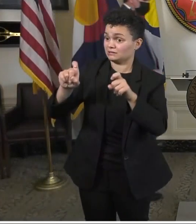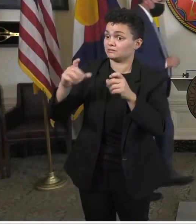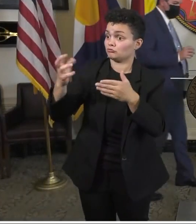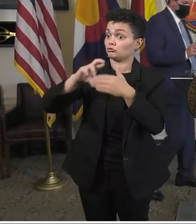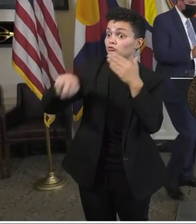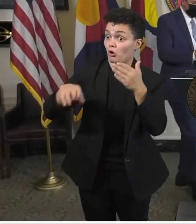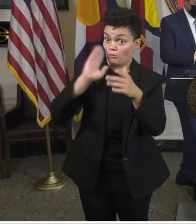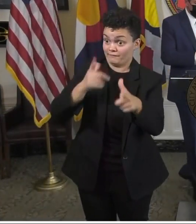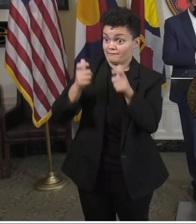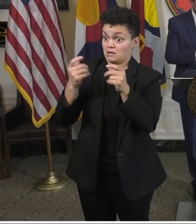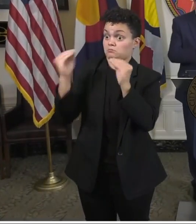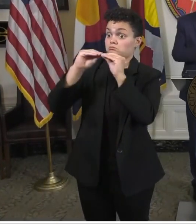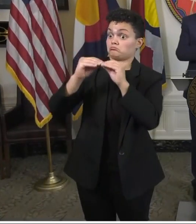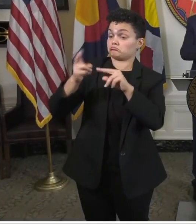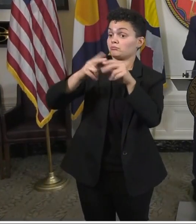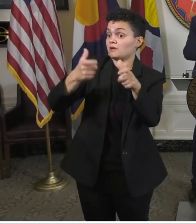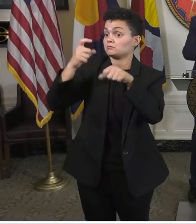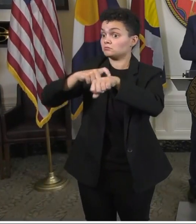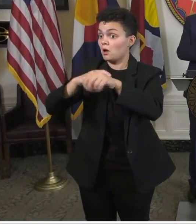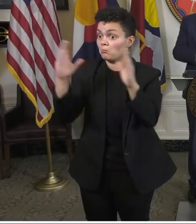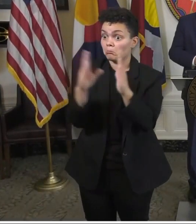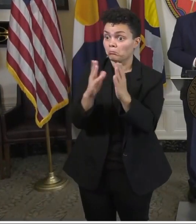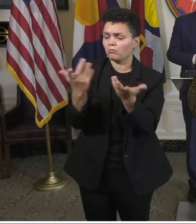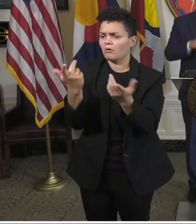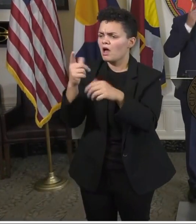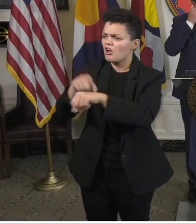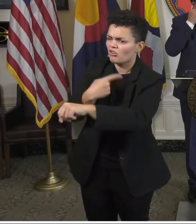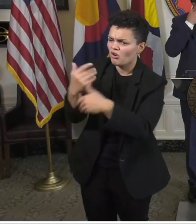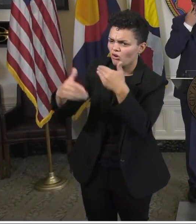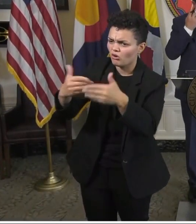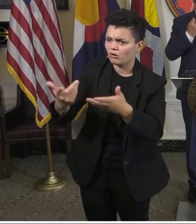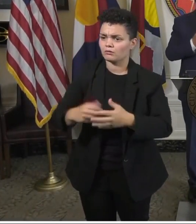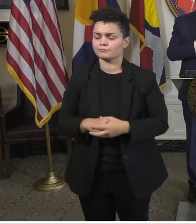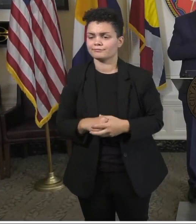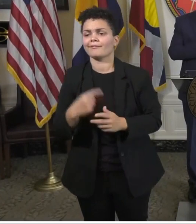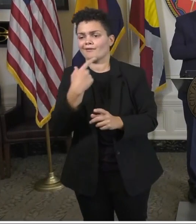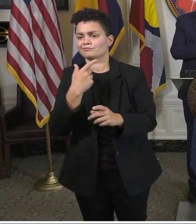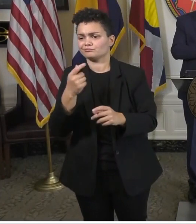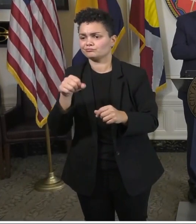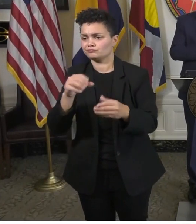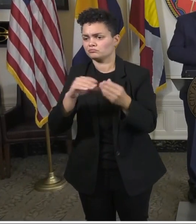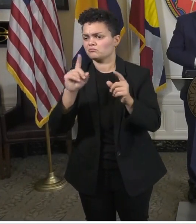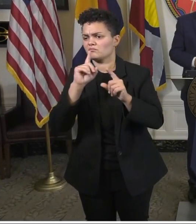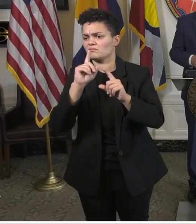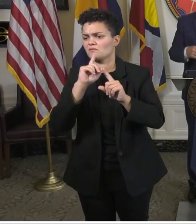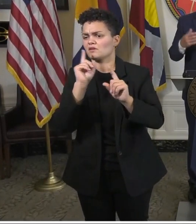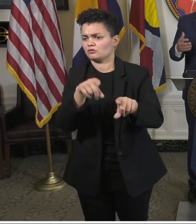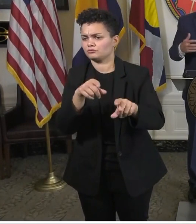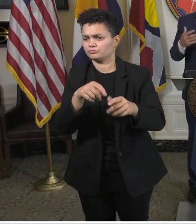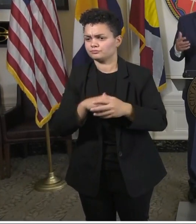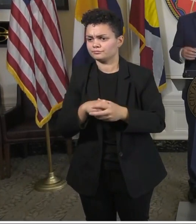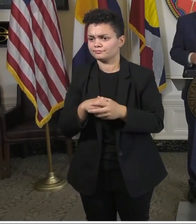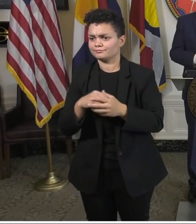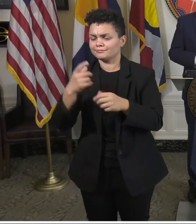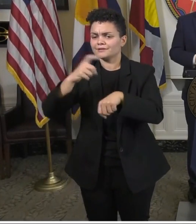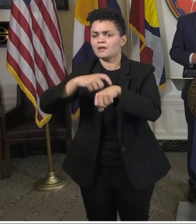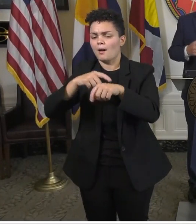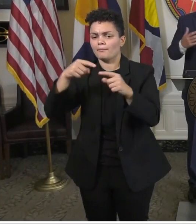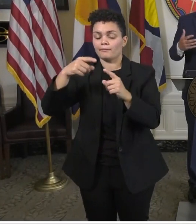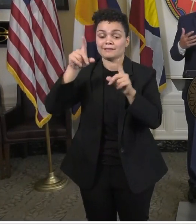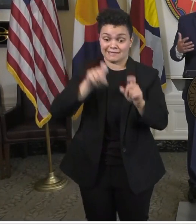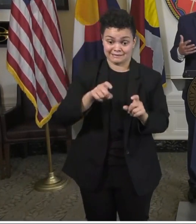Yeah, thank you. Thank you for that question. You know, turnaround times with testing, that's key because contact tracing